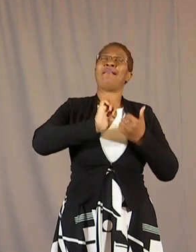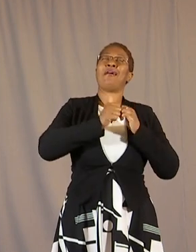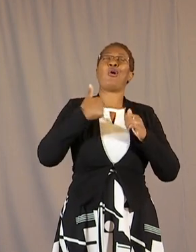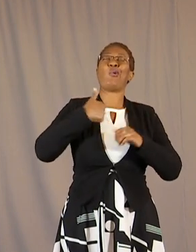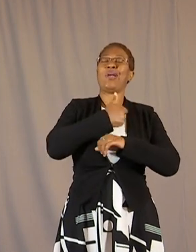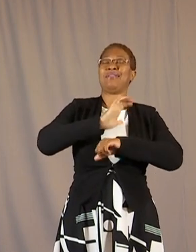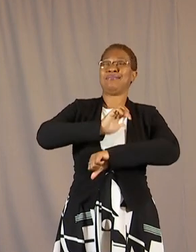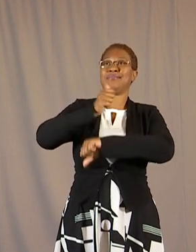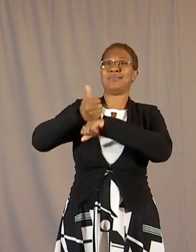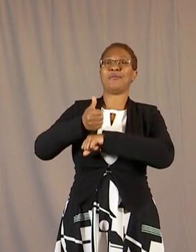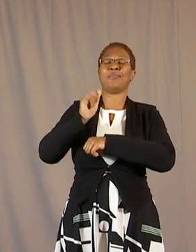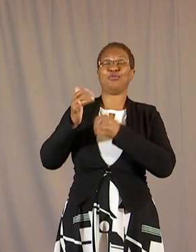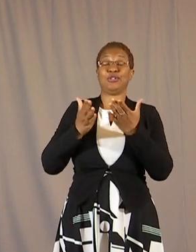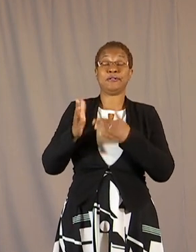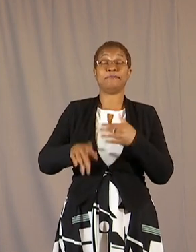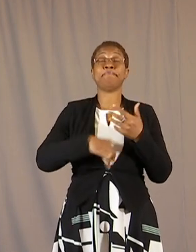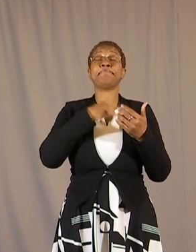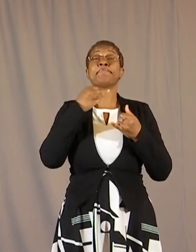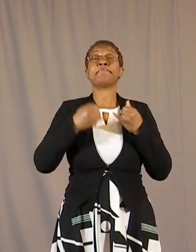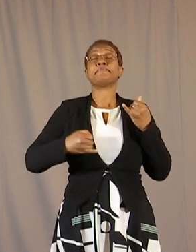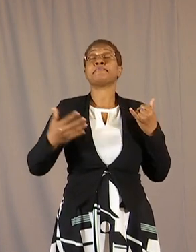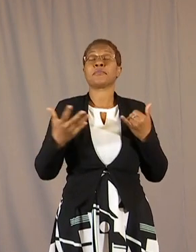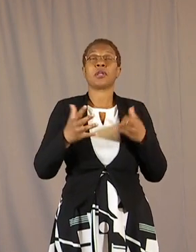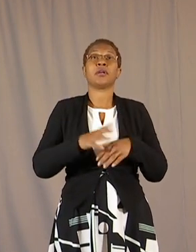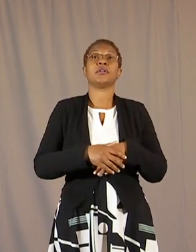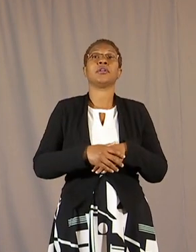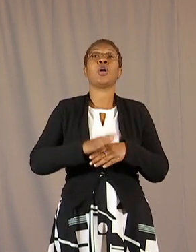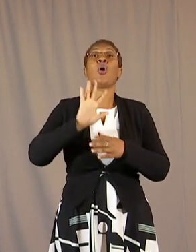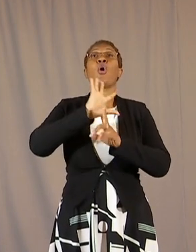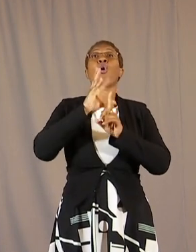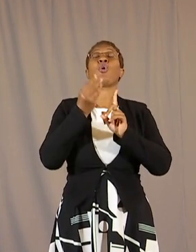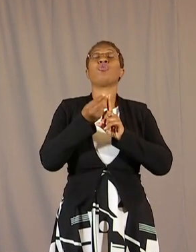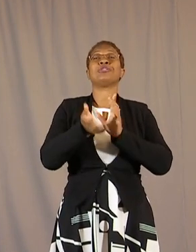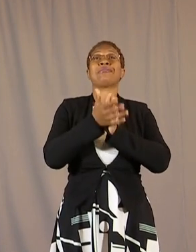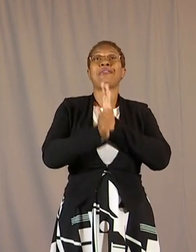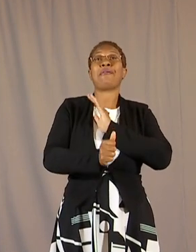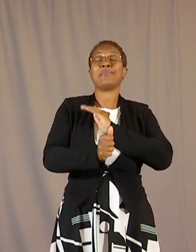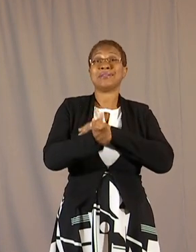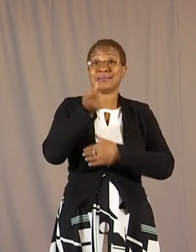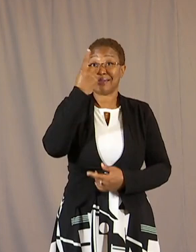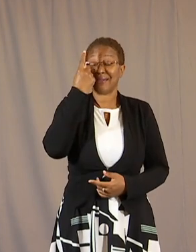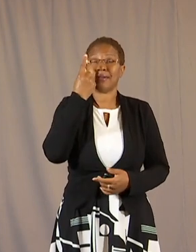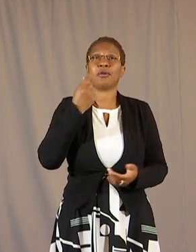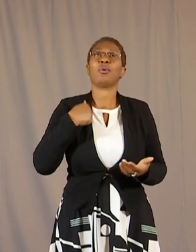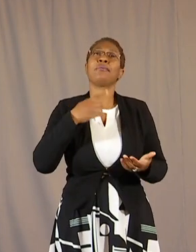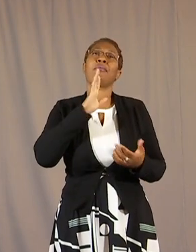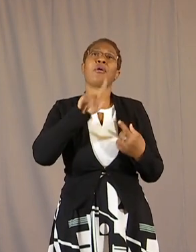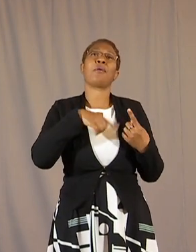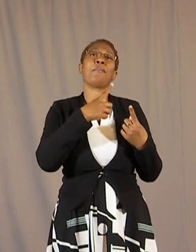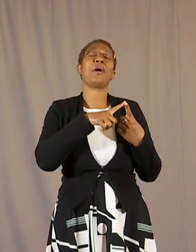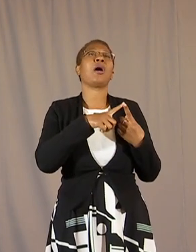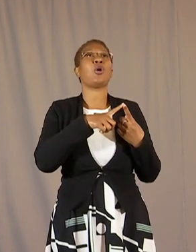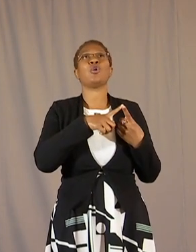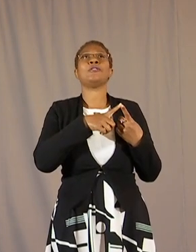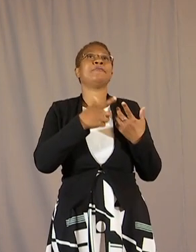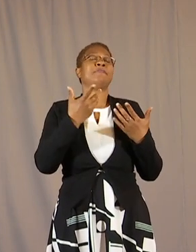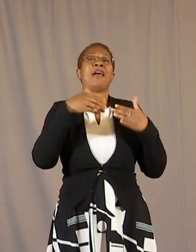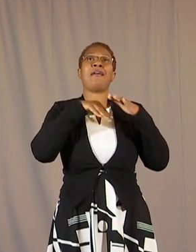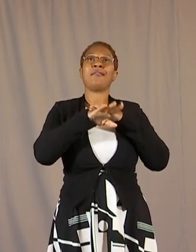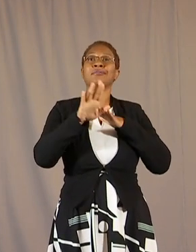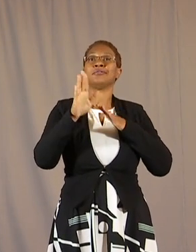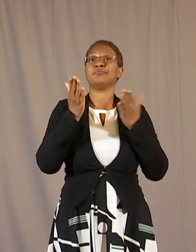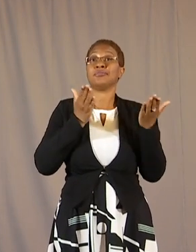And then I would just say lastly, culture competency. You know, one of the things we talk about a lot in terms of access to